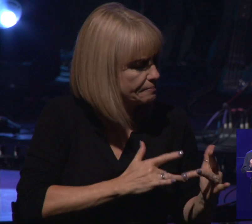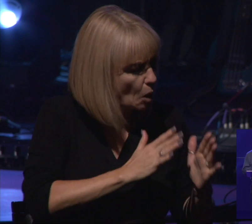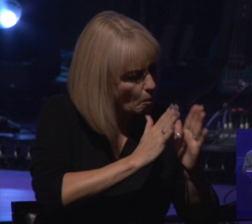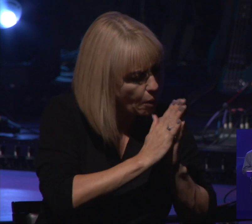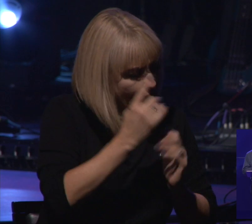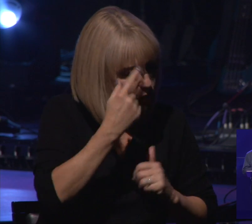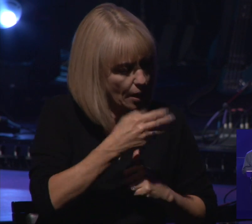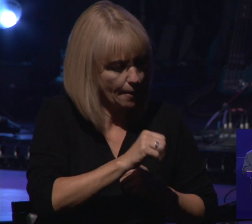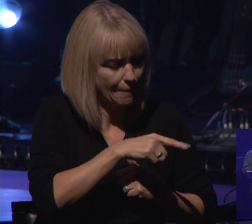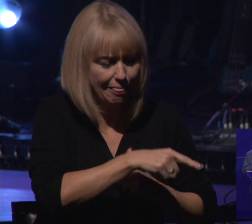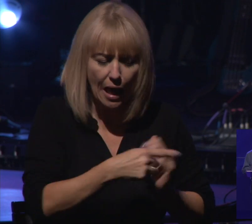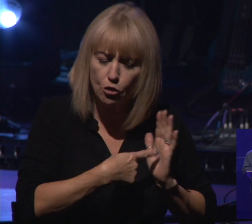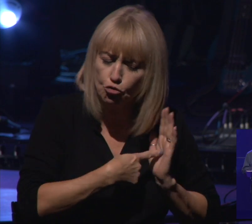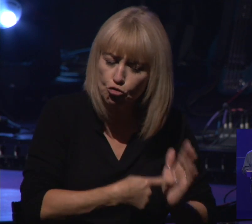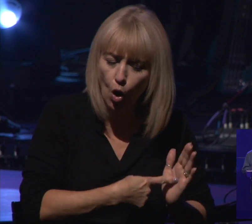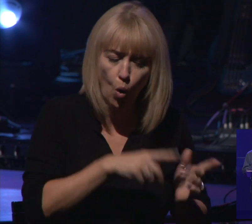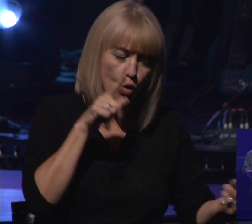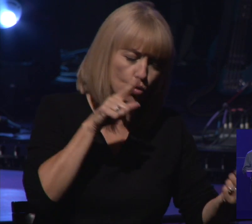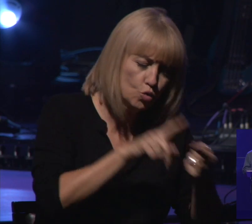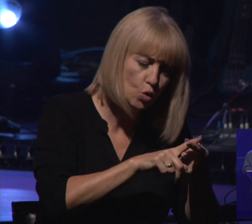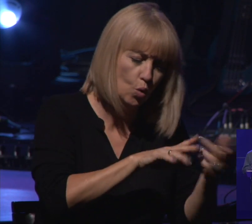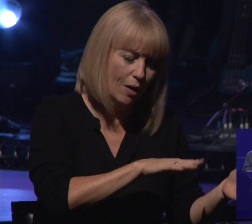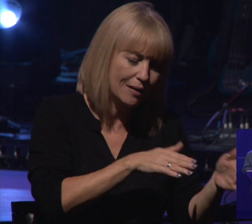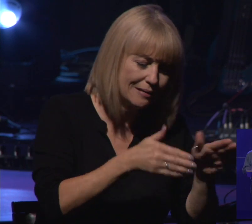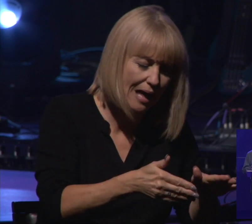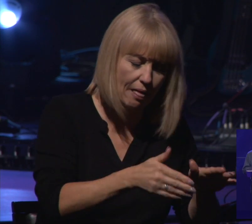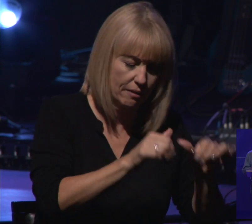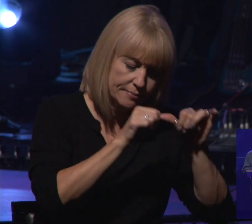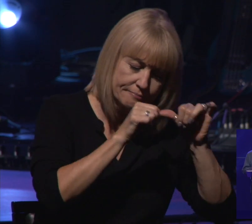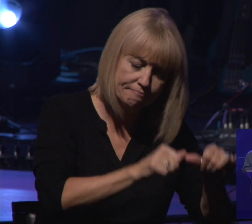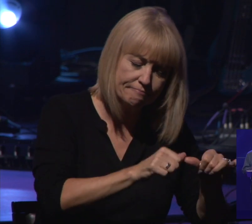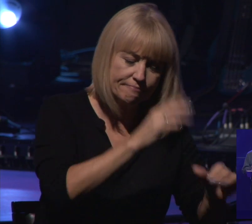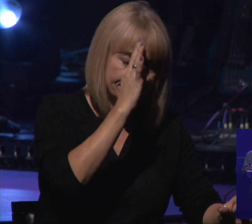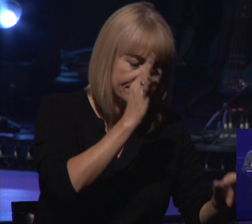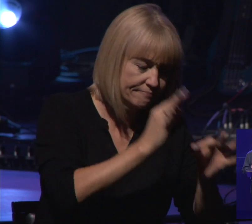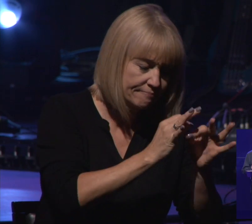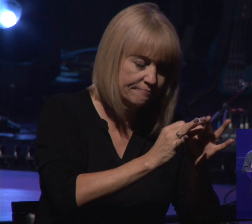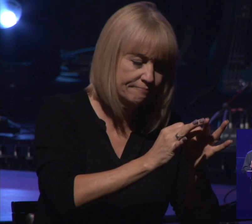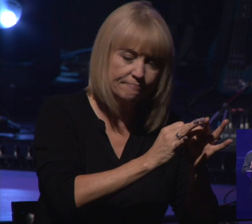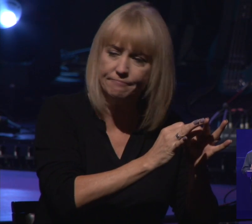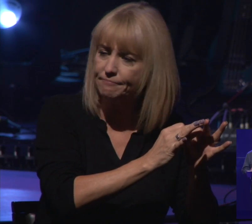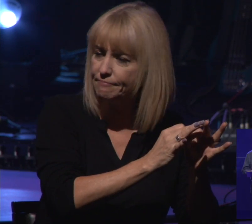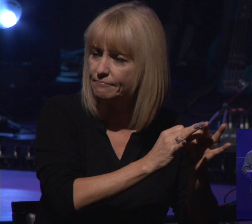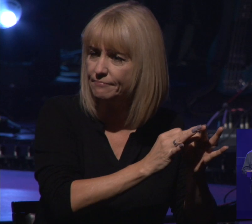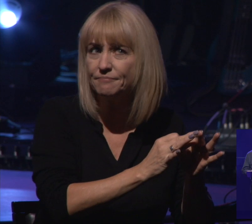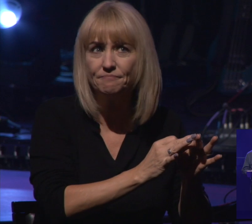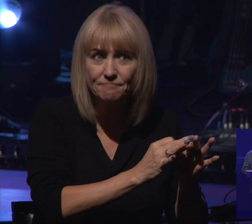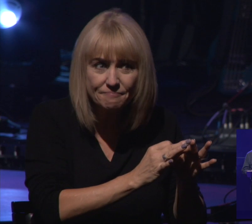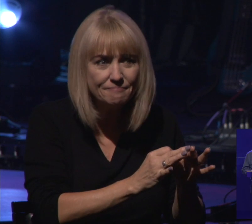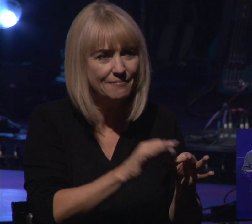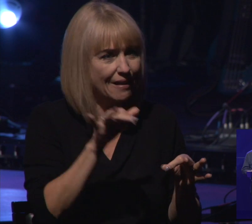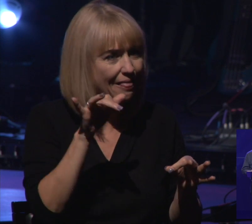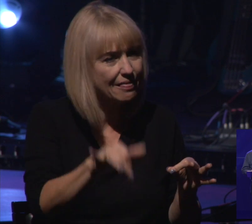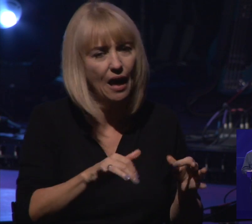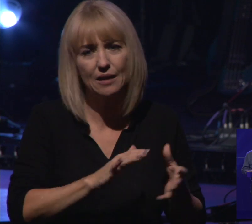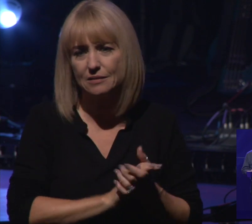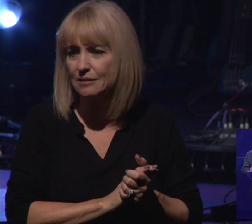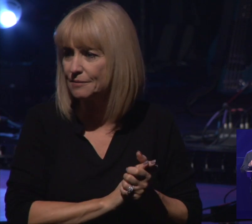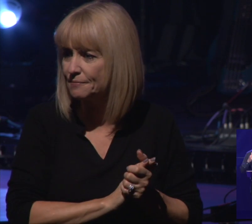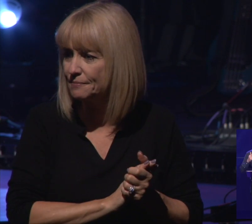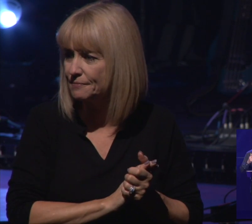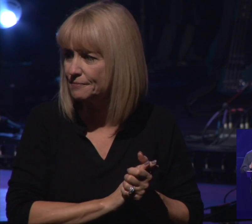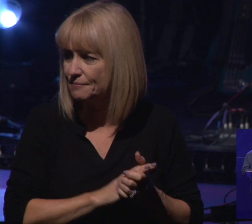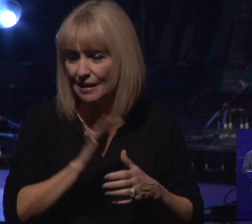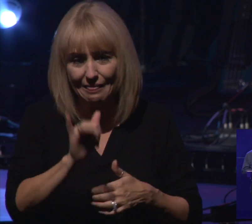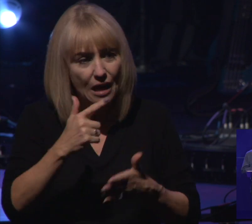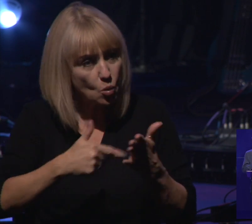that heartache that's there. But they demonstrated till death do us part. They were faithful to the end. And that's